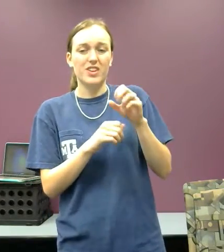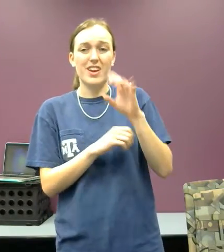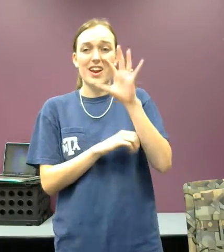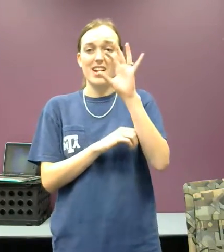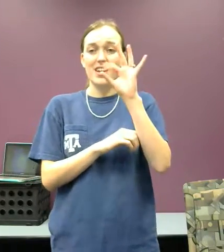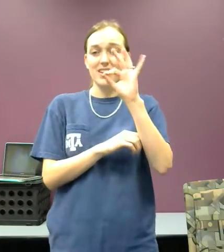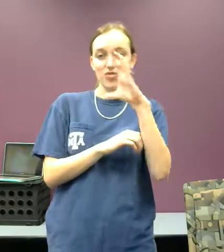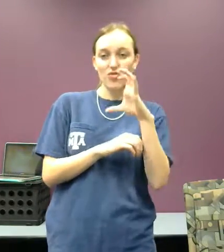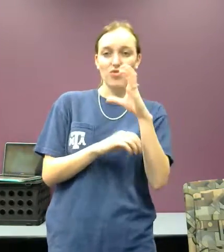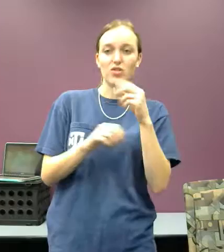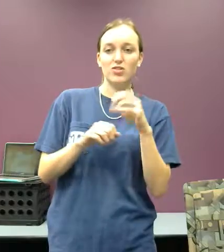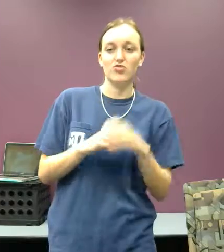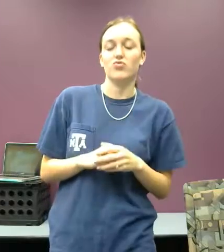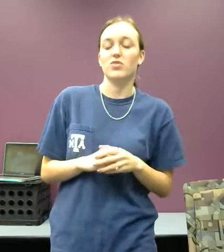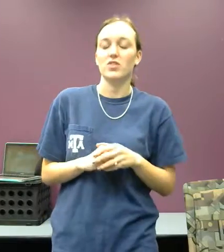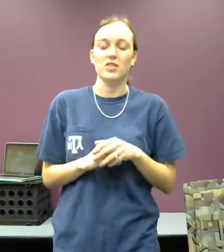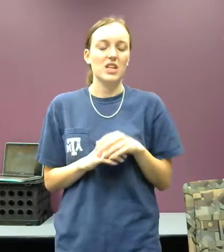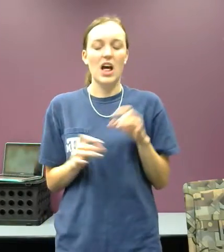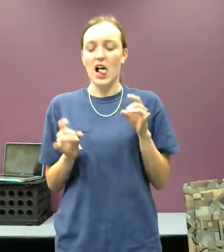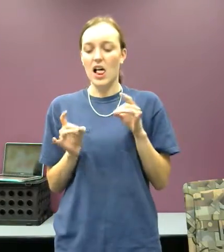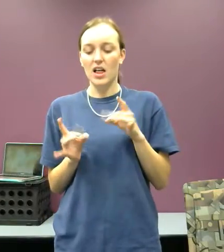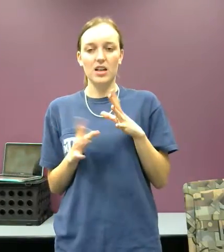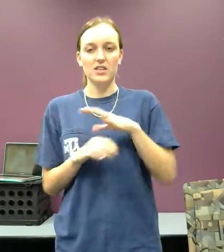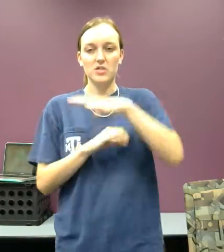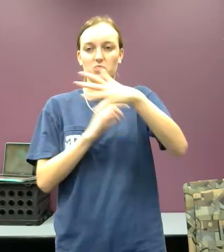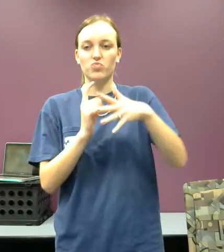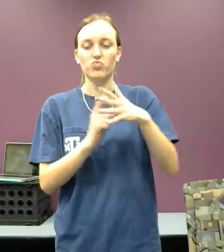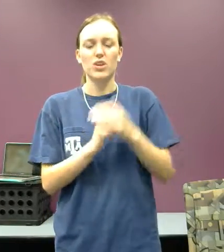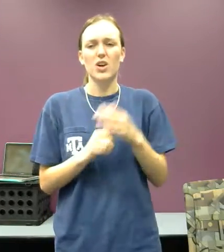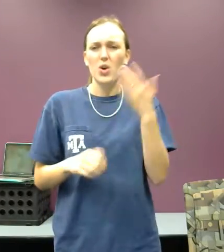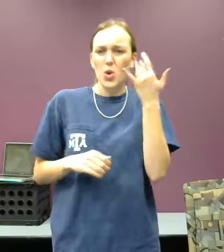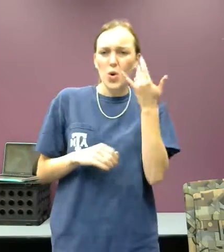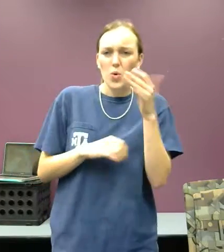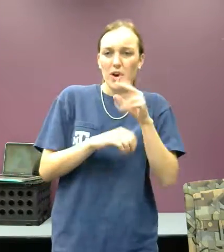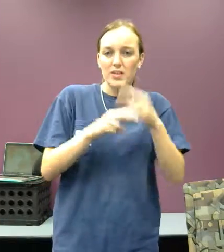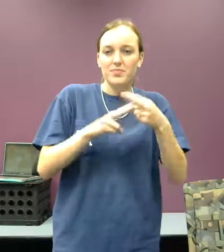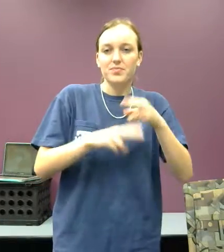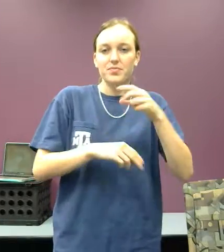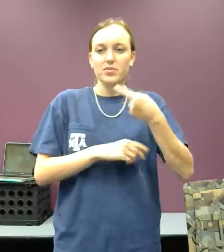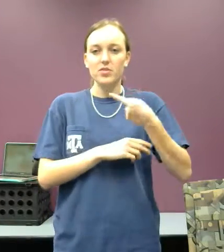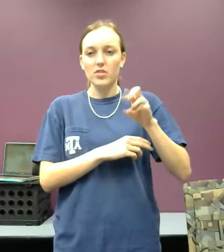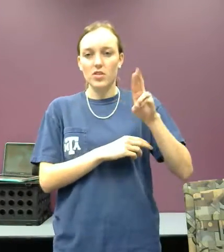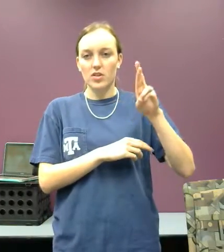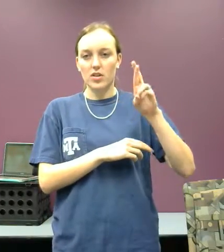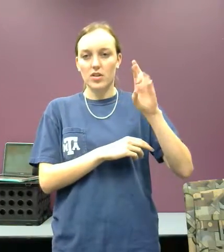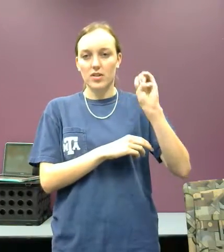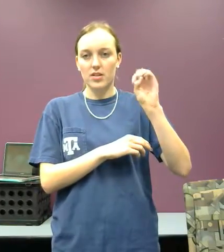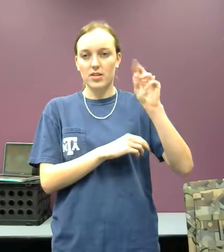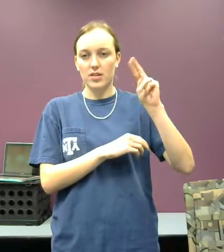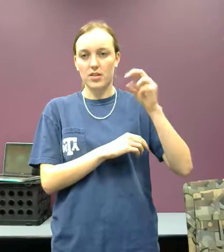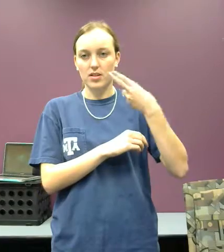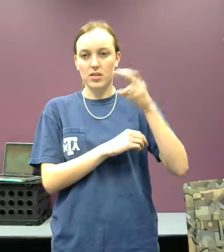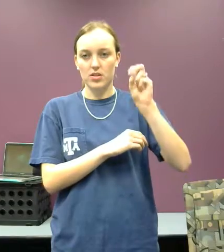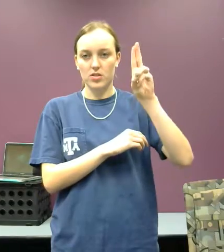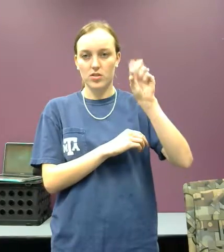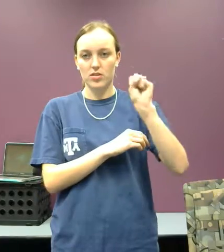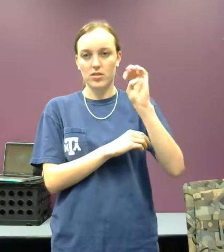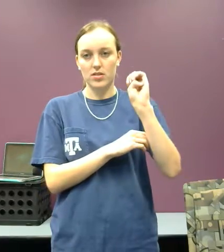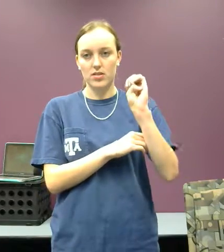This hostile environment is the result of a runaway greenhouse effect caused by heat trapped beneath the carbon dioxide-rich atmosphere. It's global warming out